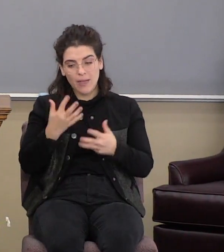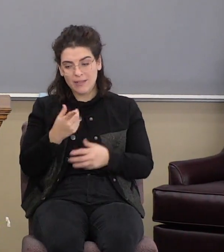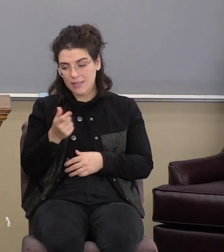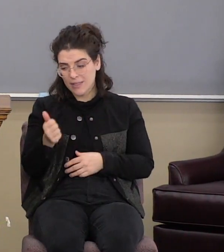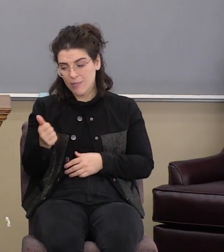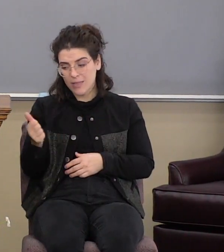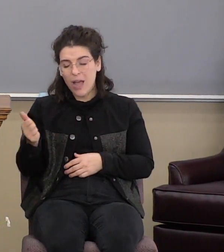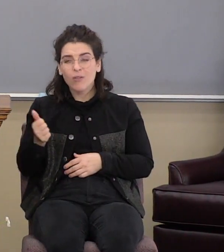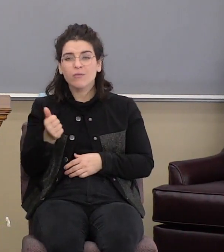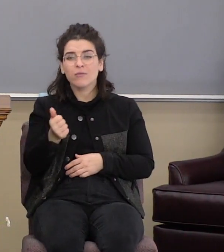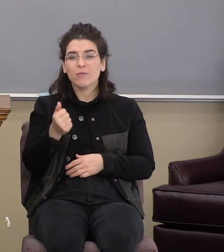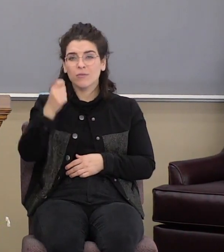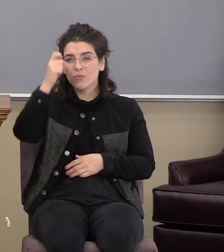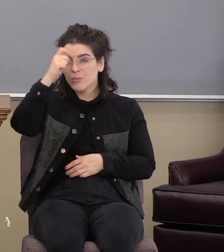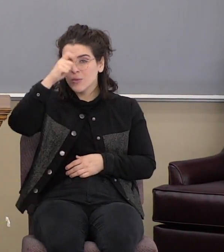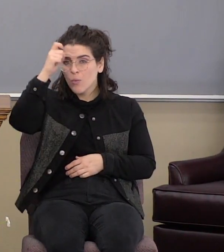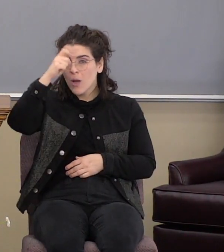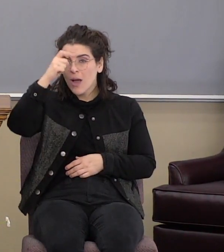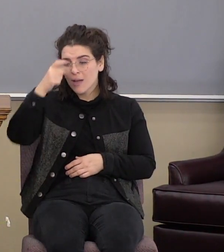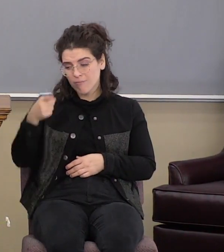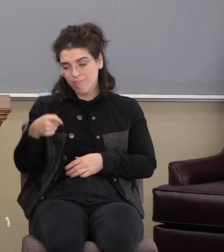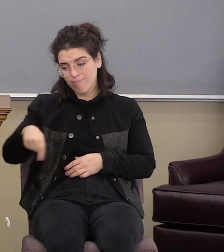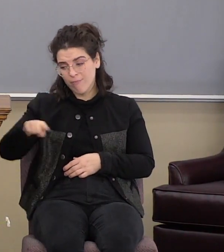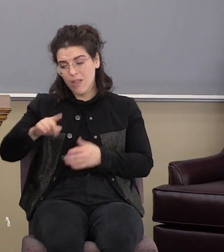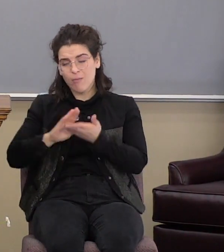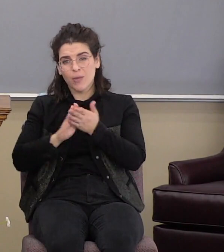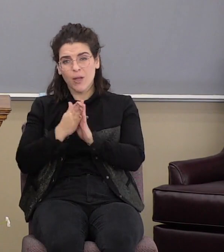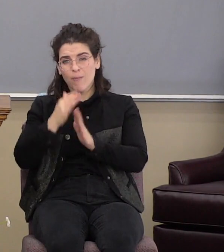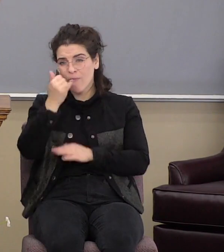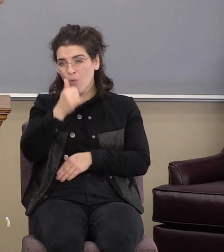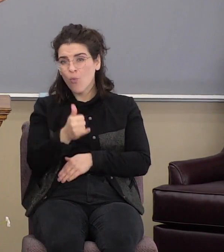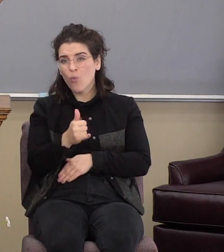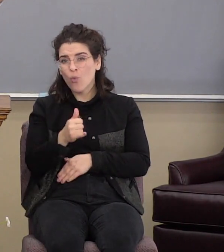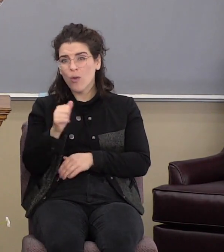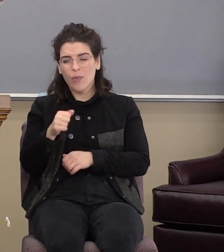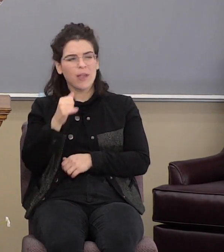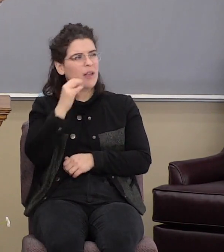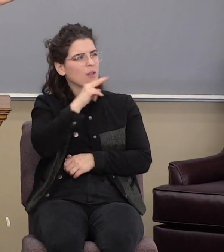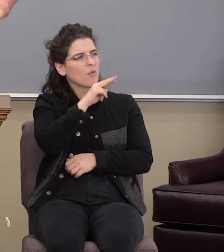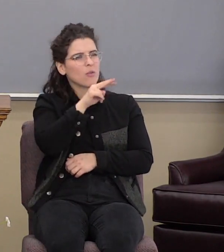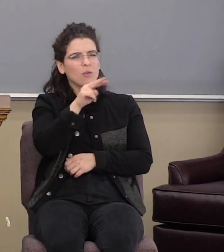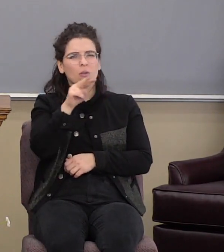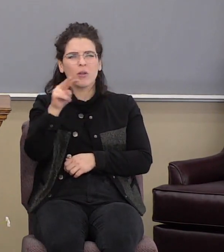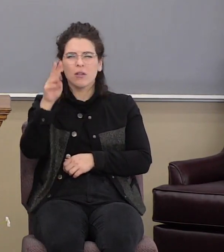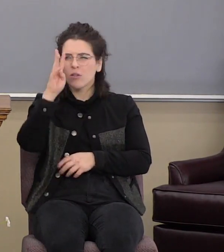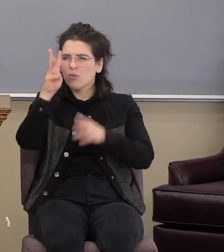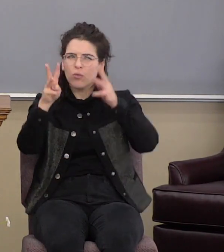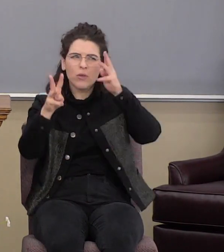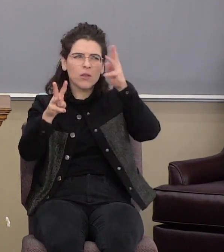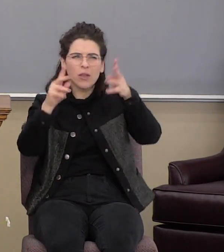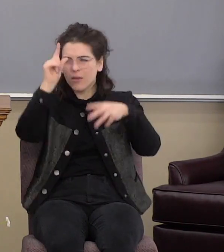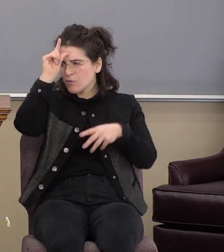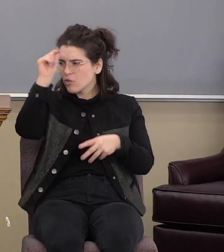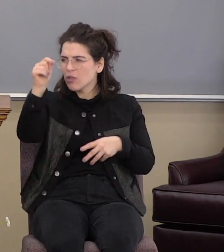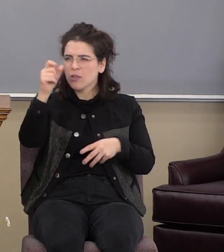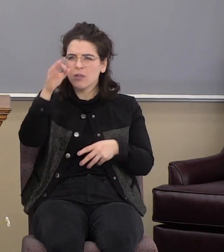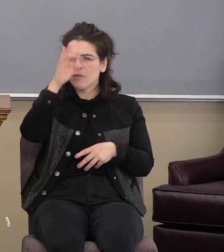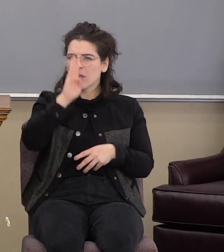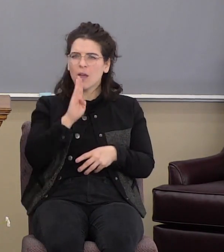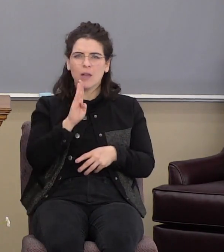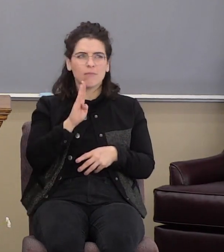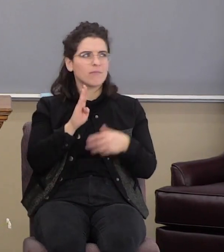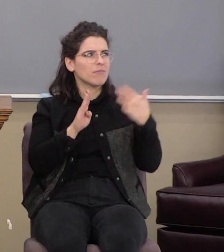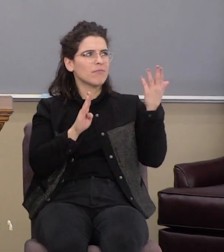be wise, they become fools. And they can actually look at the creative genius of God and then conclude he